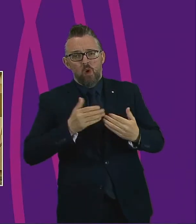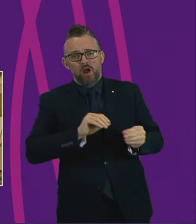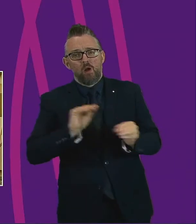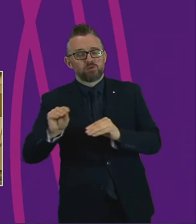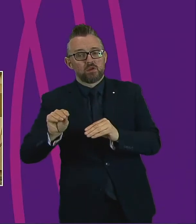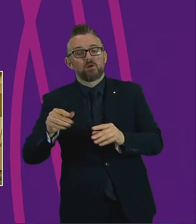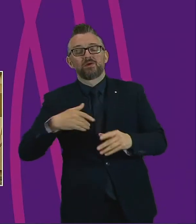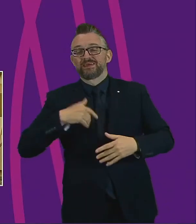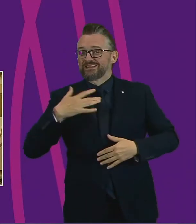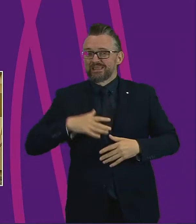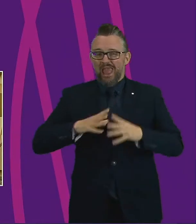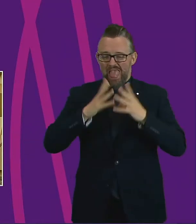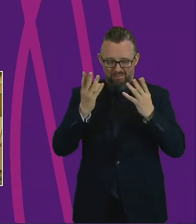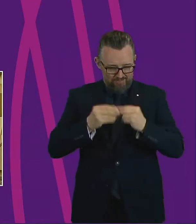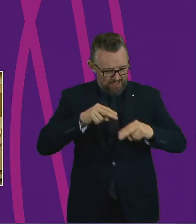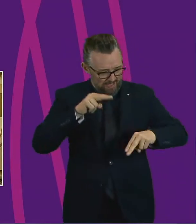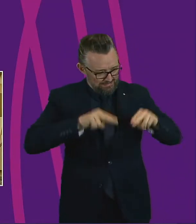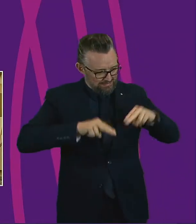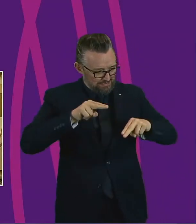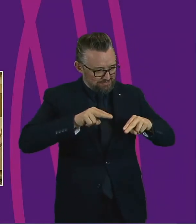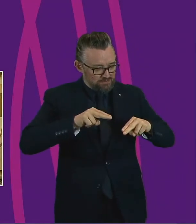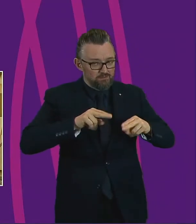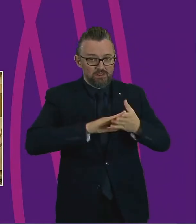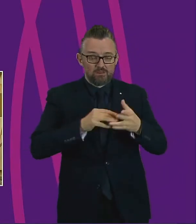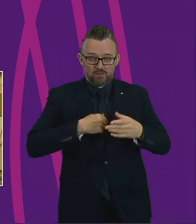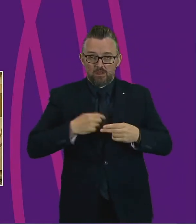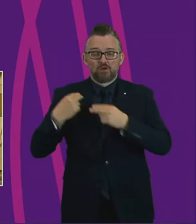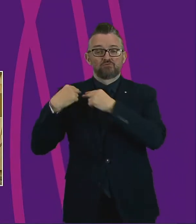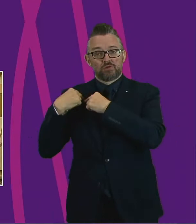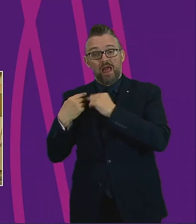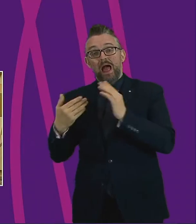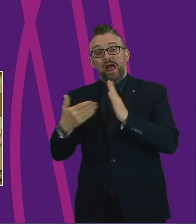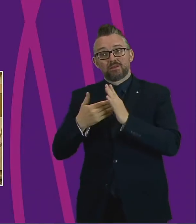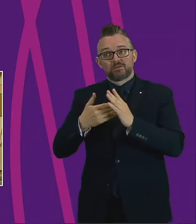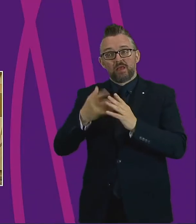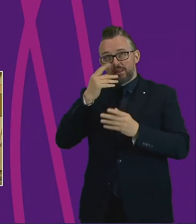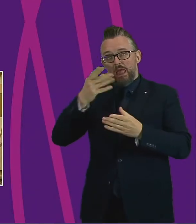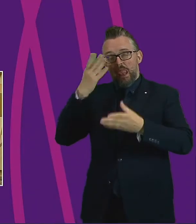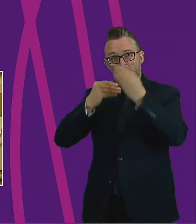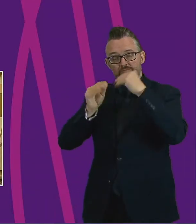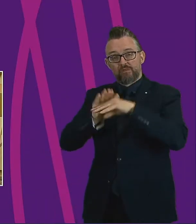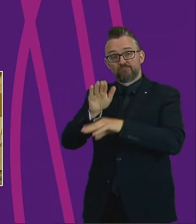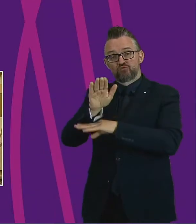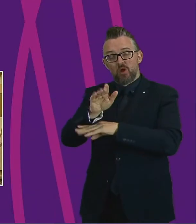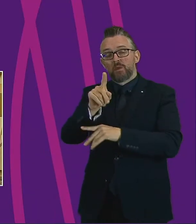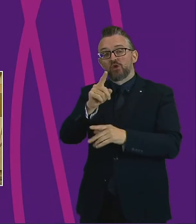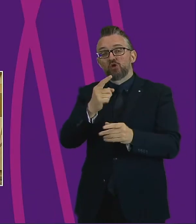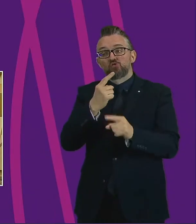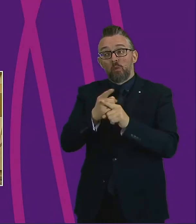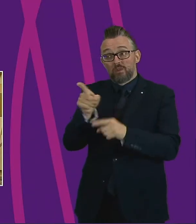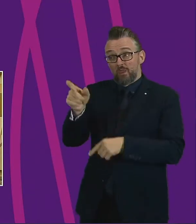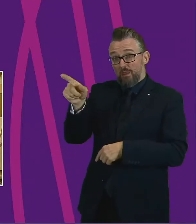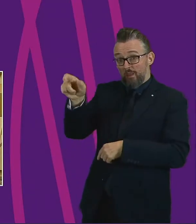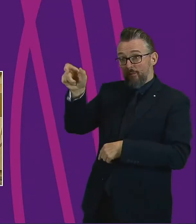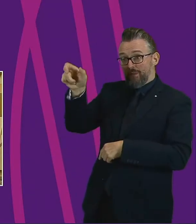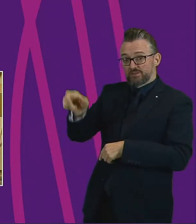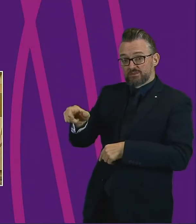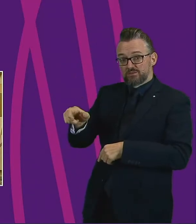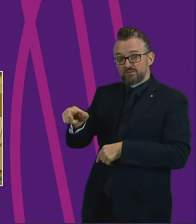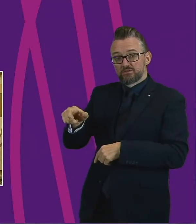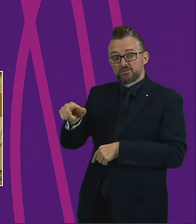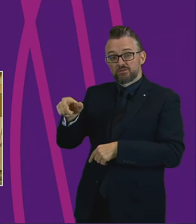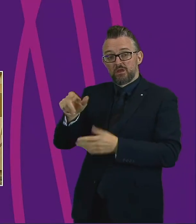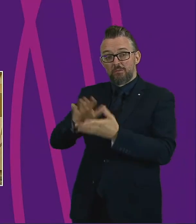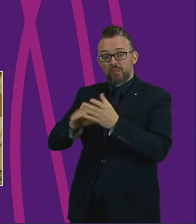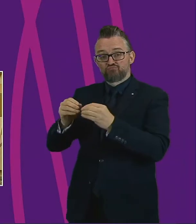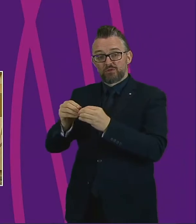order that we have accountability, but also learn lessons for the future. On the particular case, which sounds to me from what Miles Briggs has said,